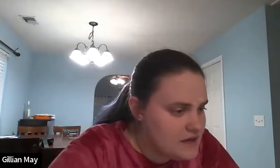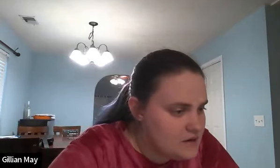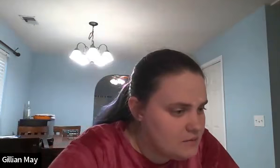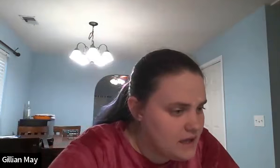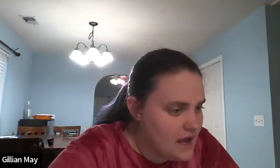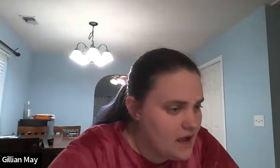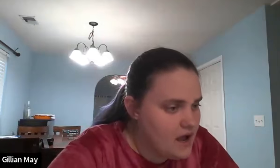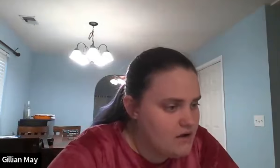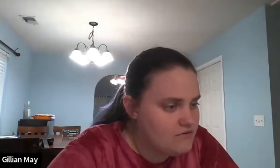Then we have